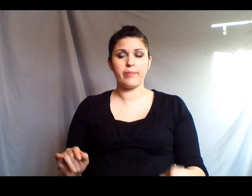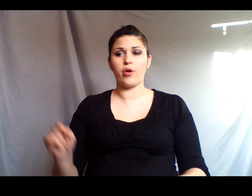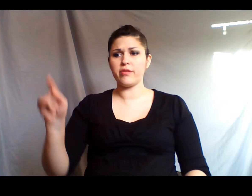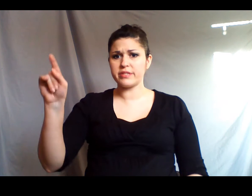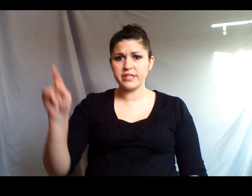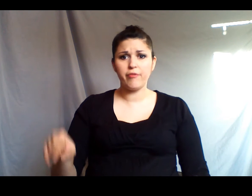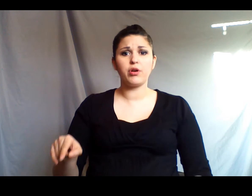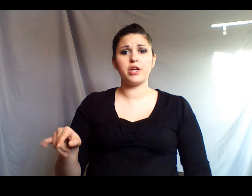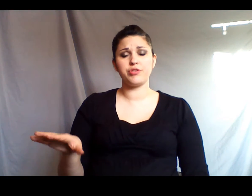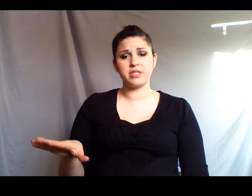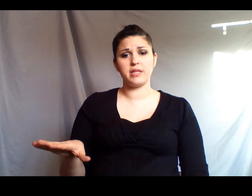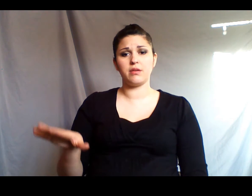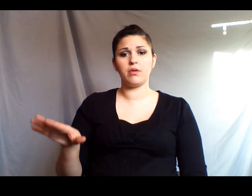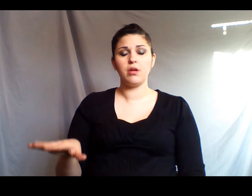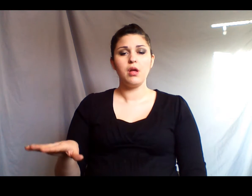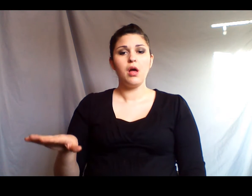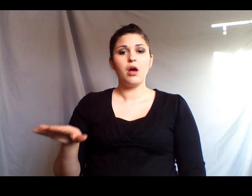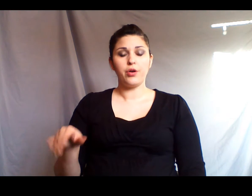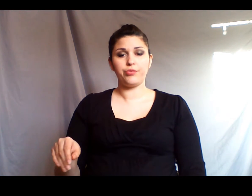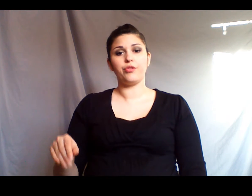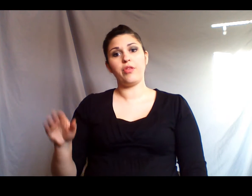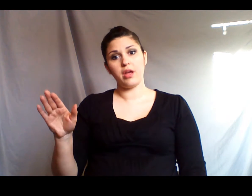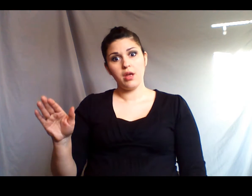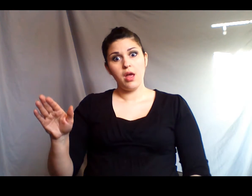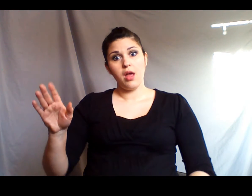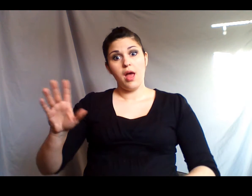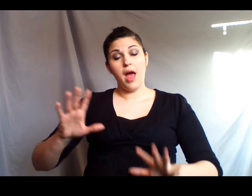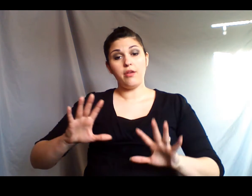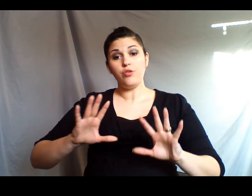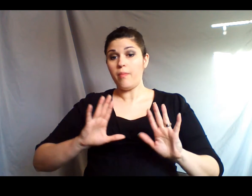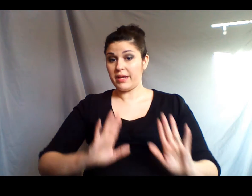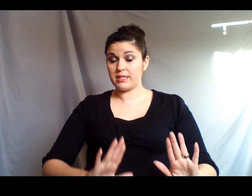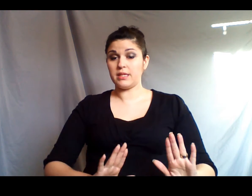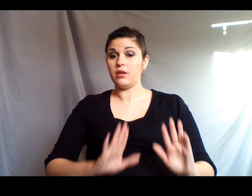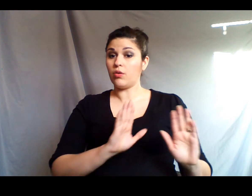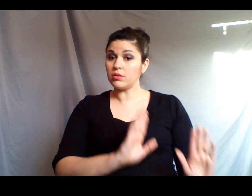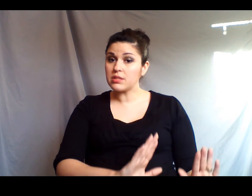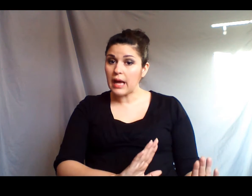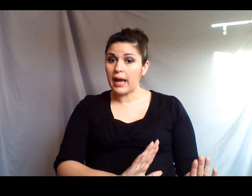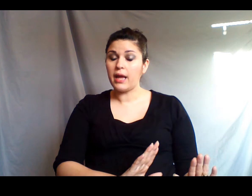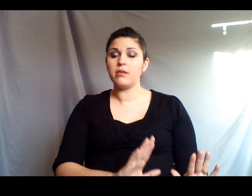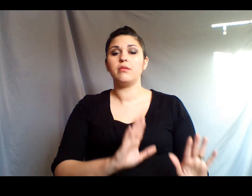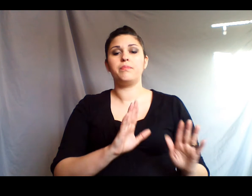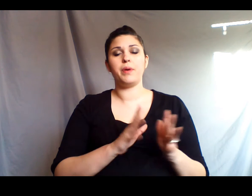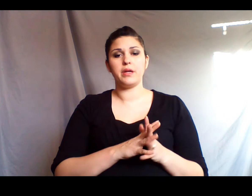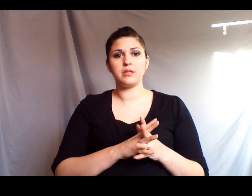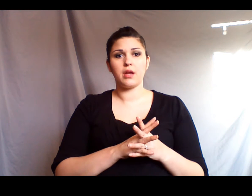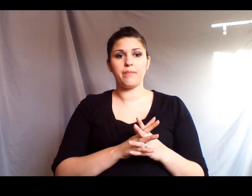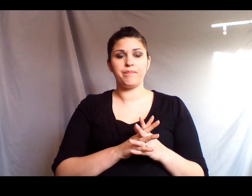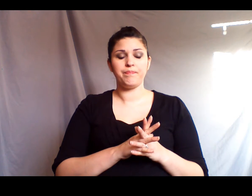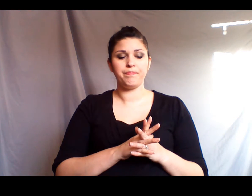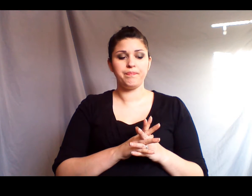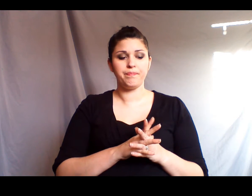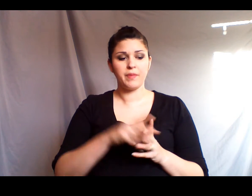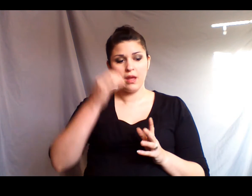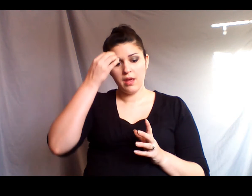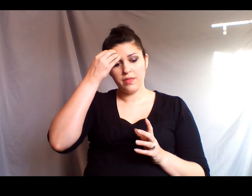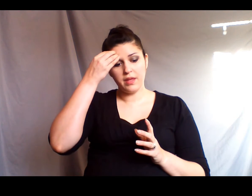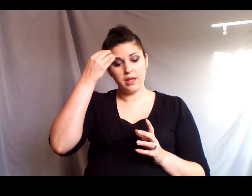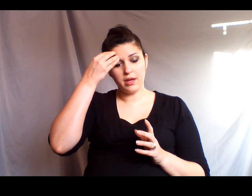And there's several country signs that we'll go through that you might see an old sign, but the